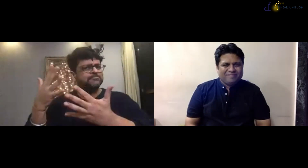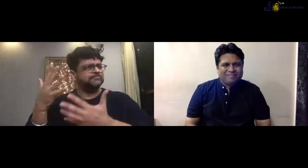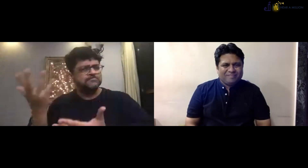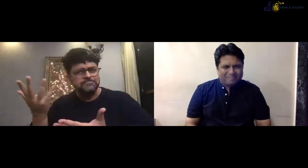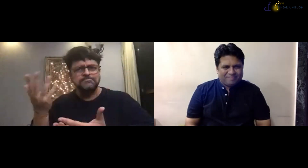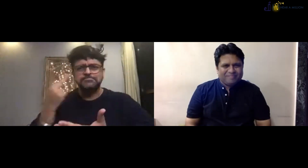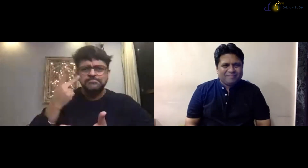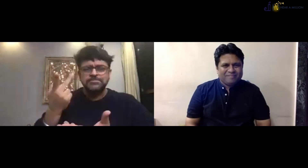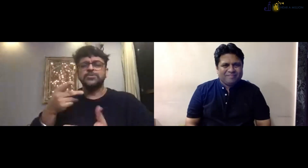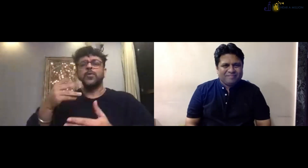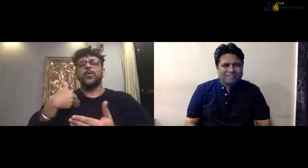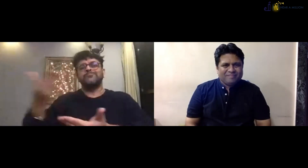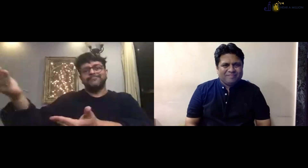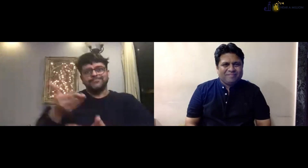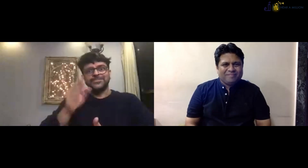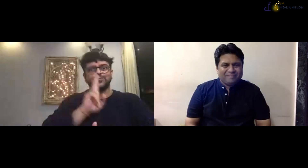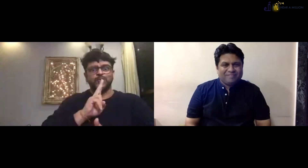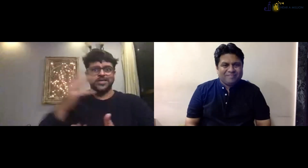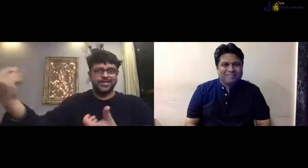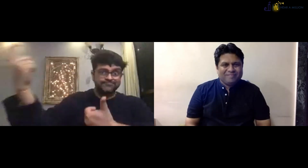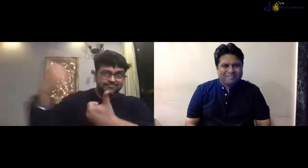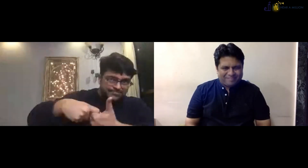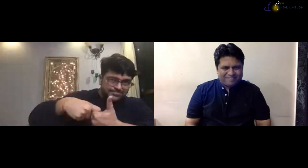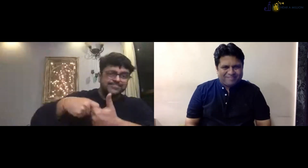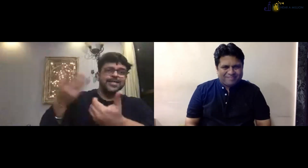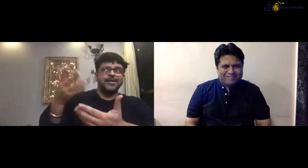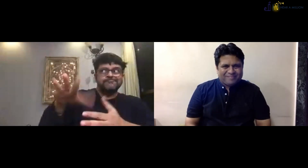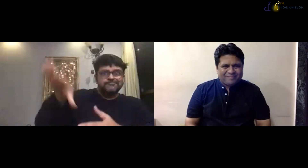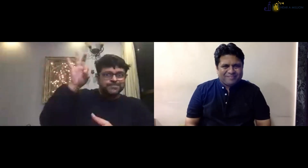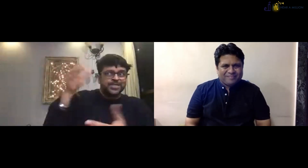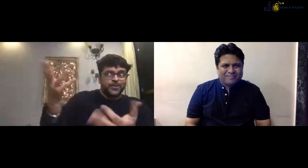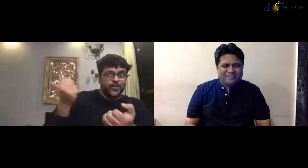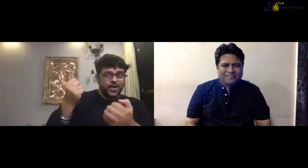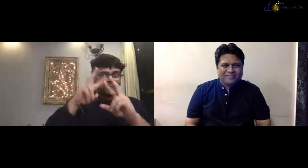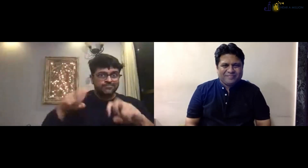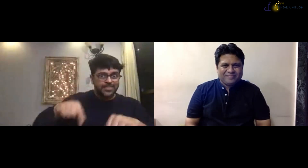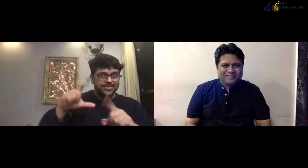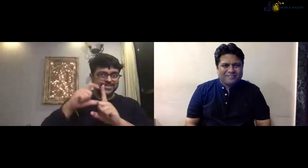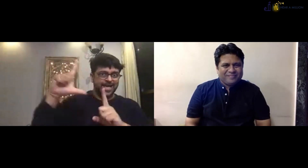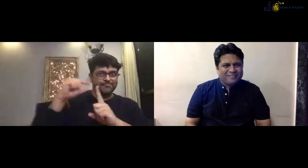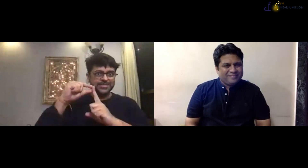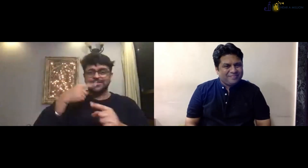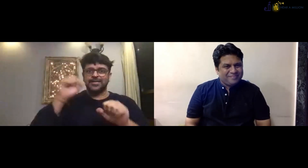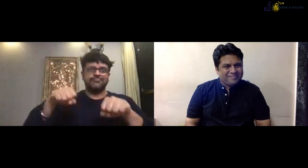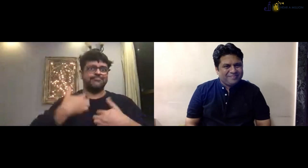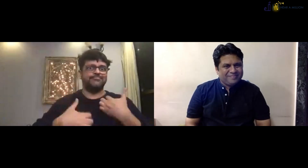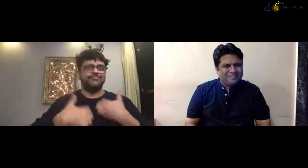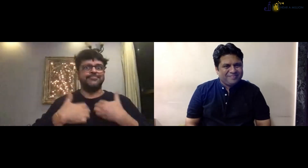throughout the world there are so many programs there are for the leadership, but not for India. So Sunil joined us, and we